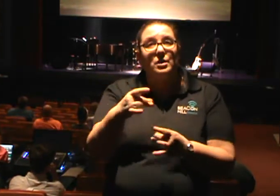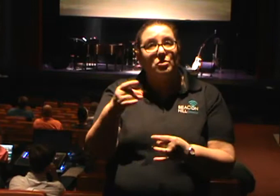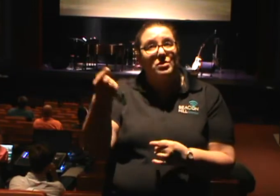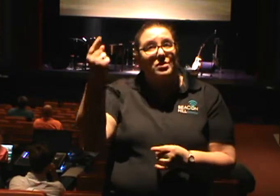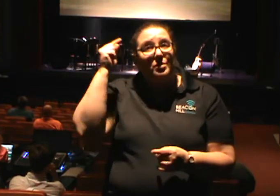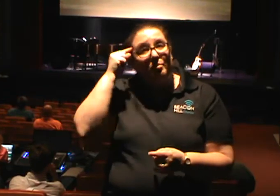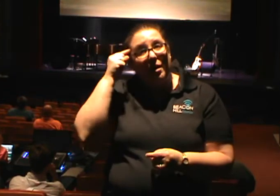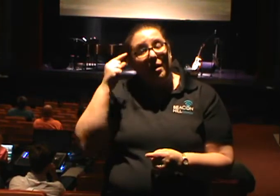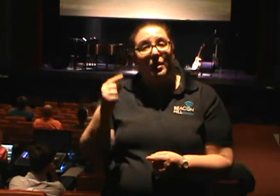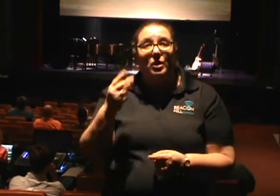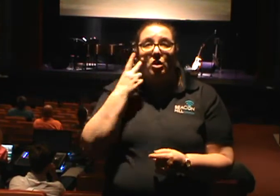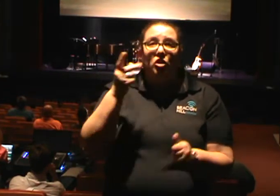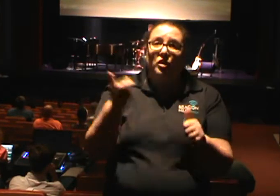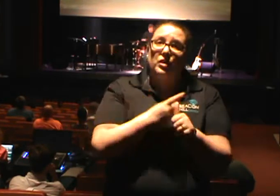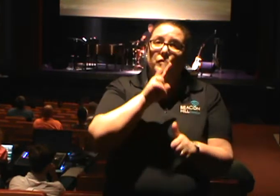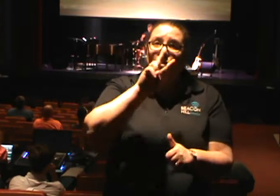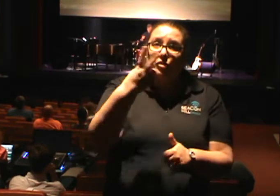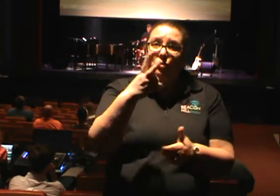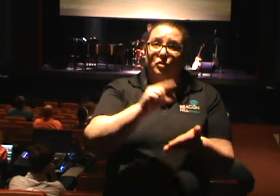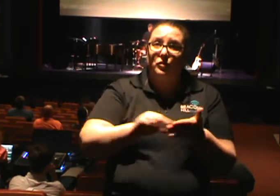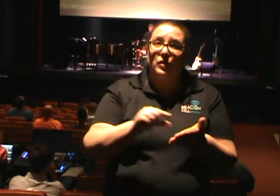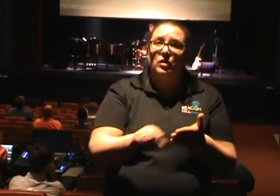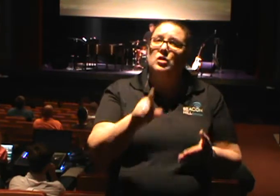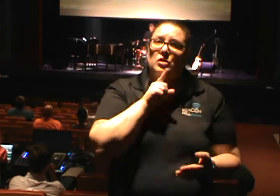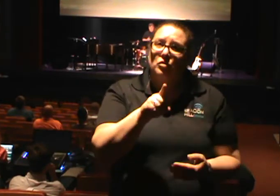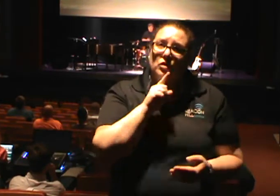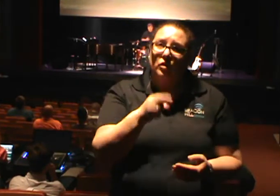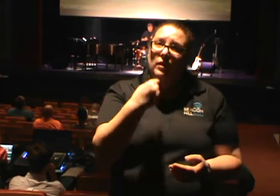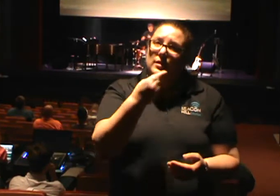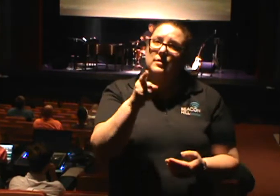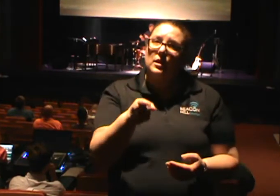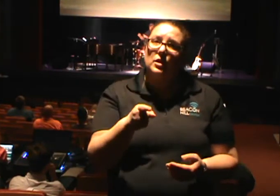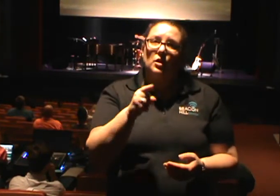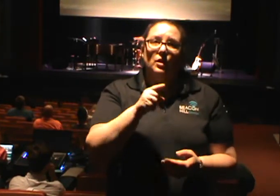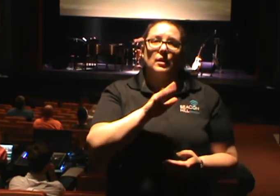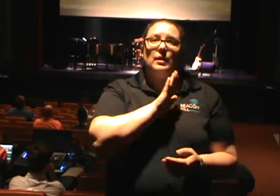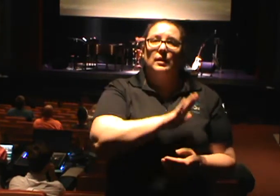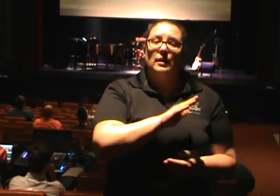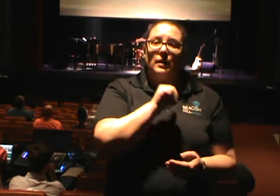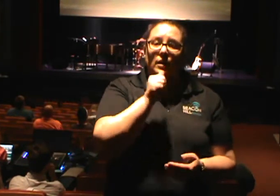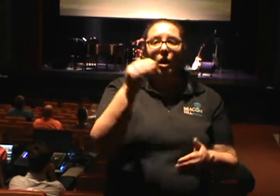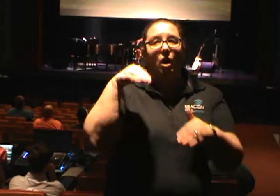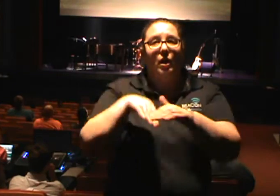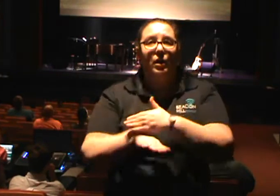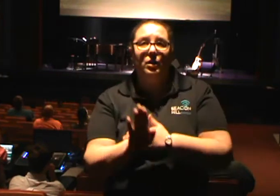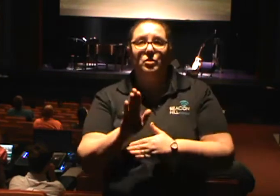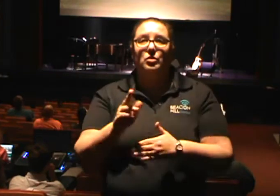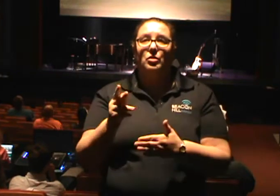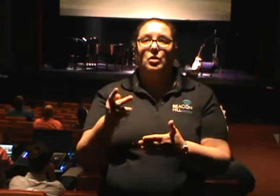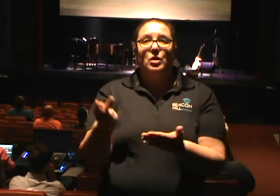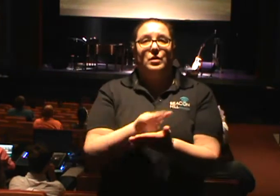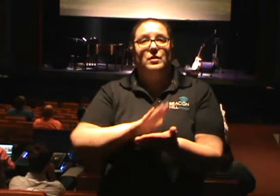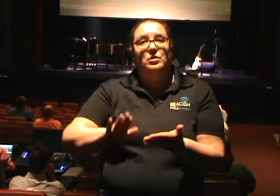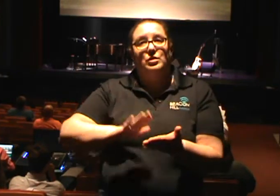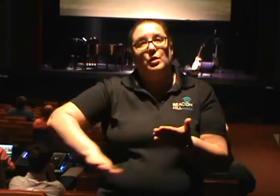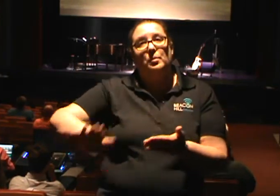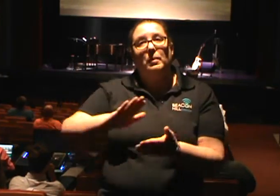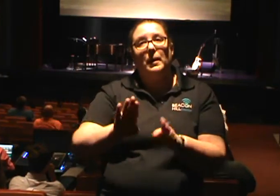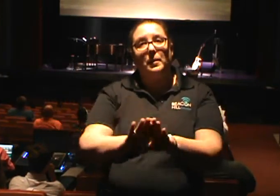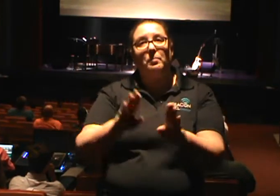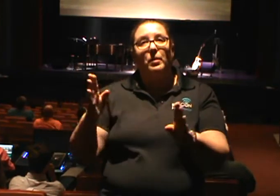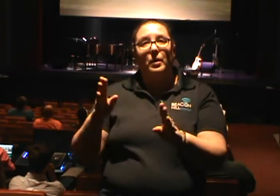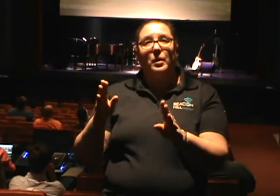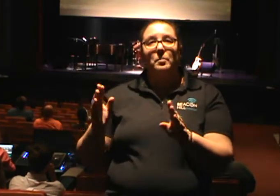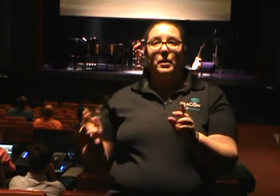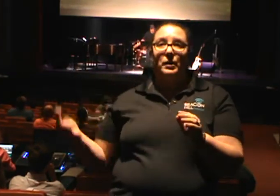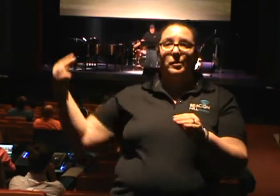two verses says. Truly, truly, I say to you, he who does not enter the sheepfold by the door, but climbs